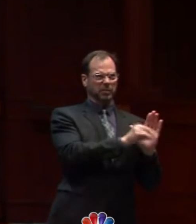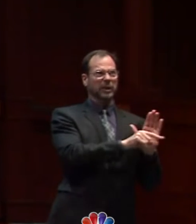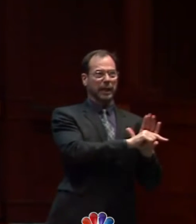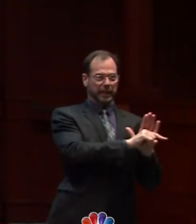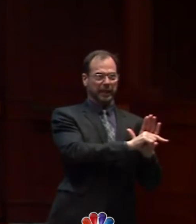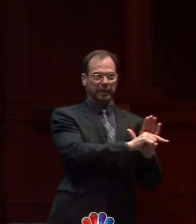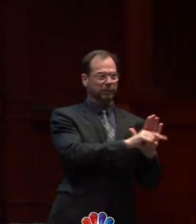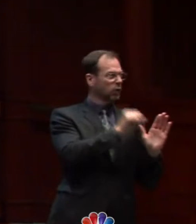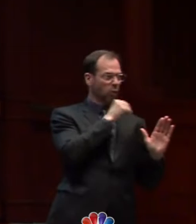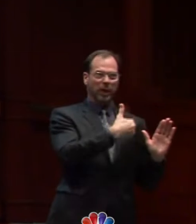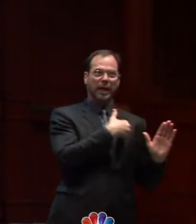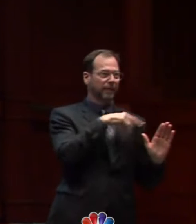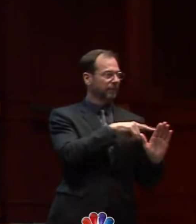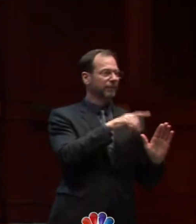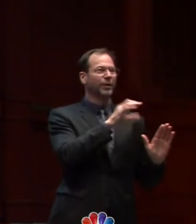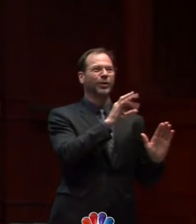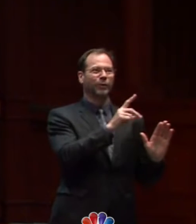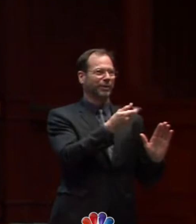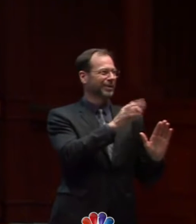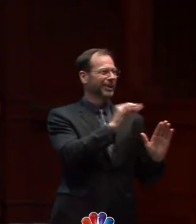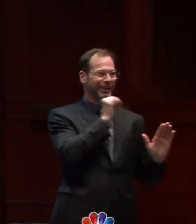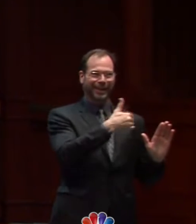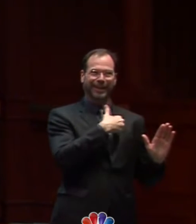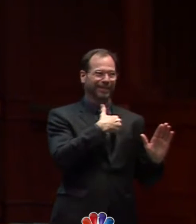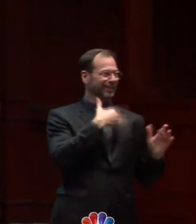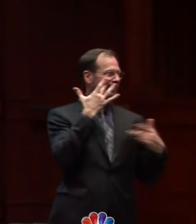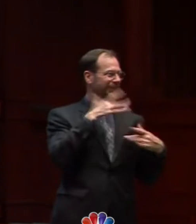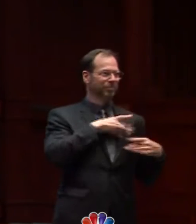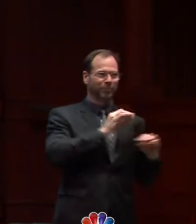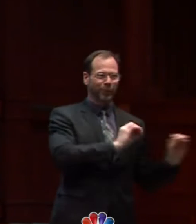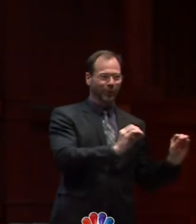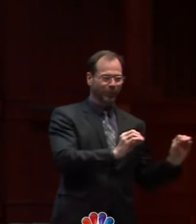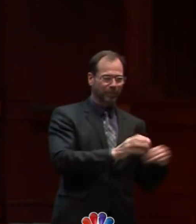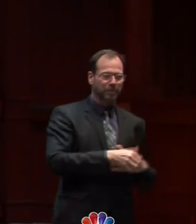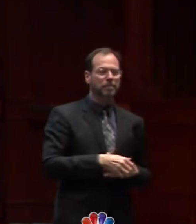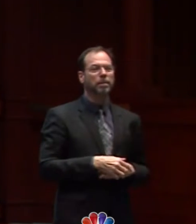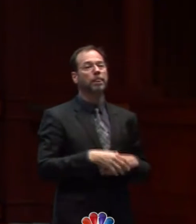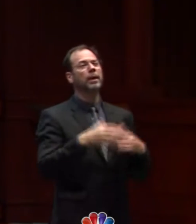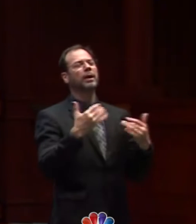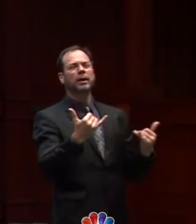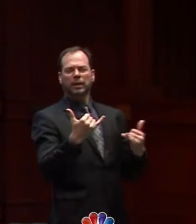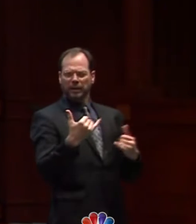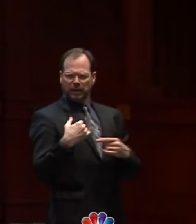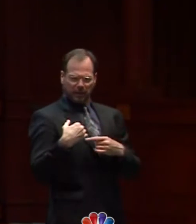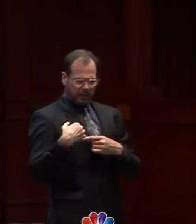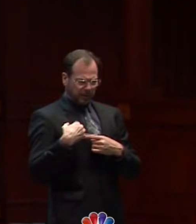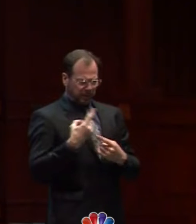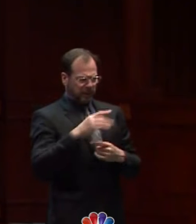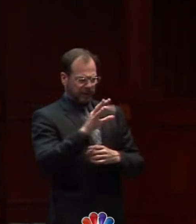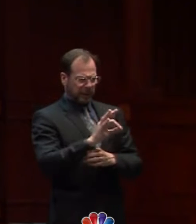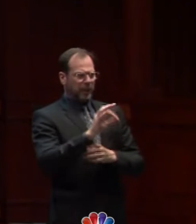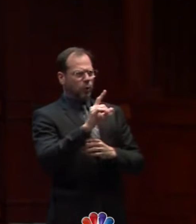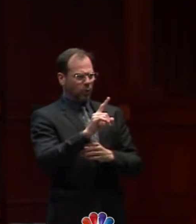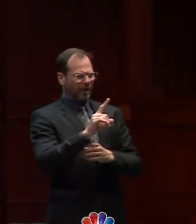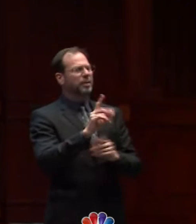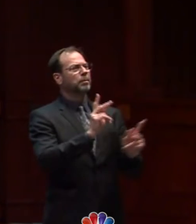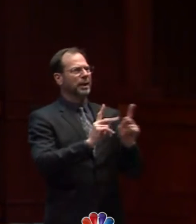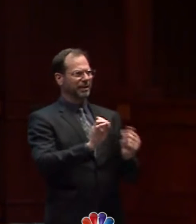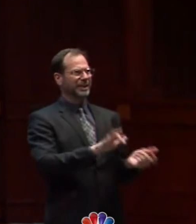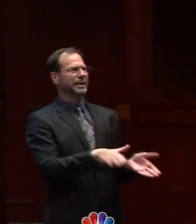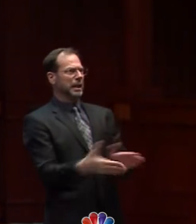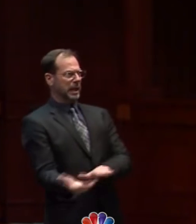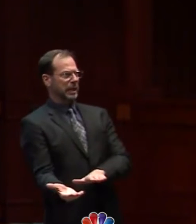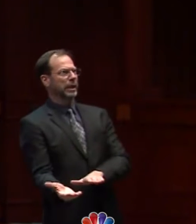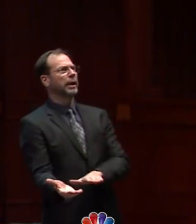that they do not have it. We now have 91 confirmed fatalities as